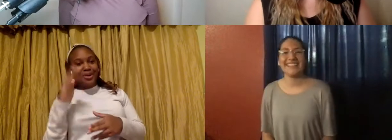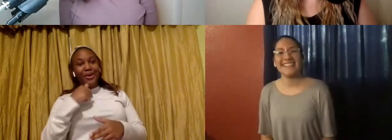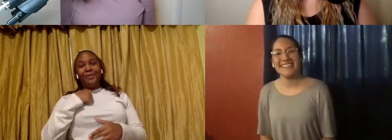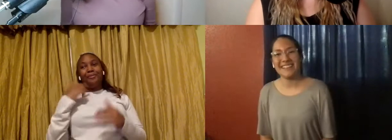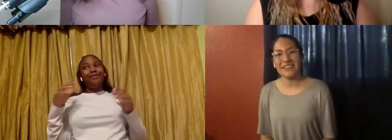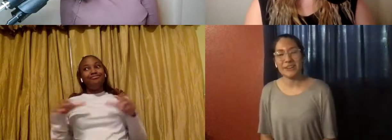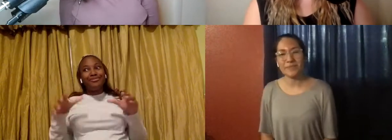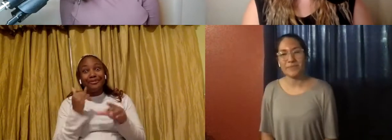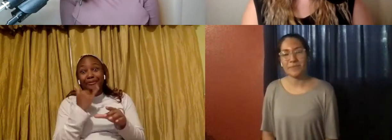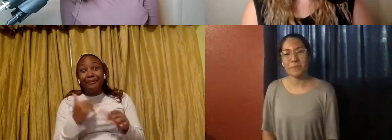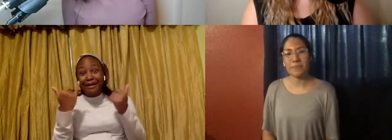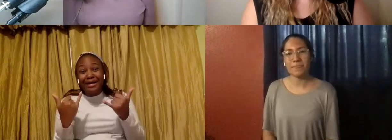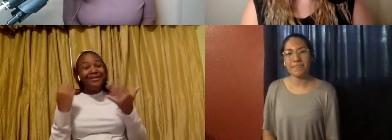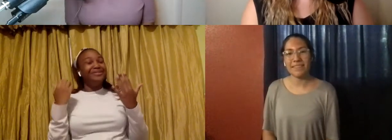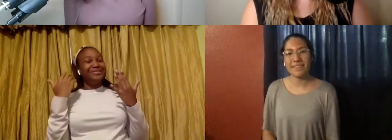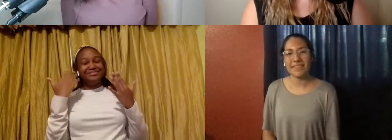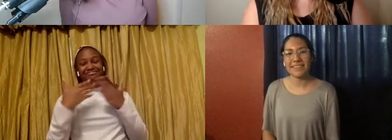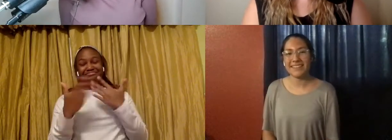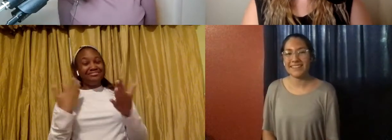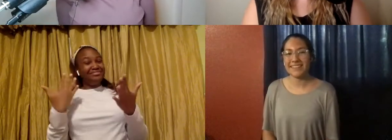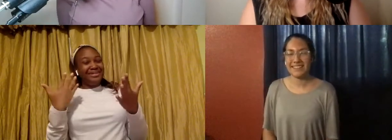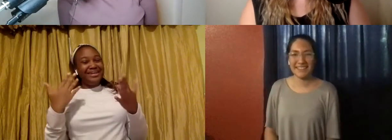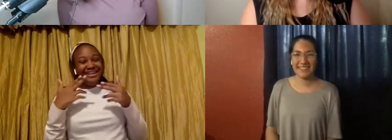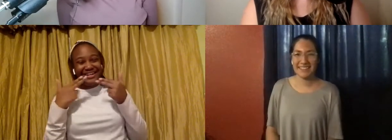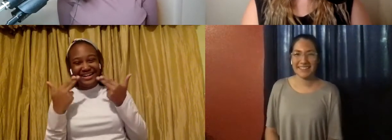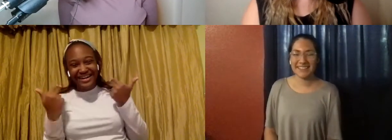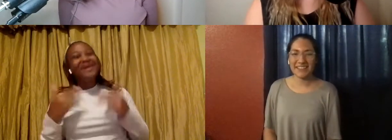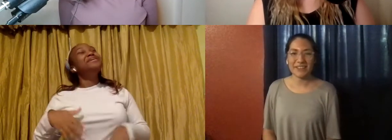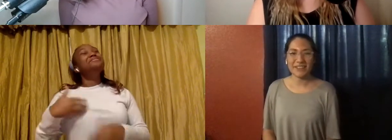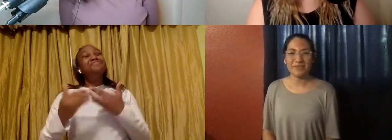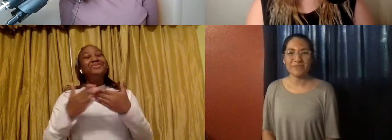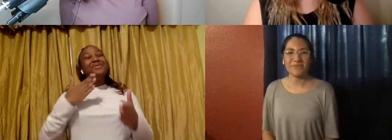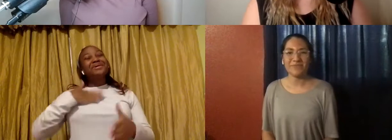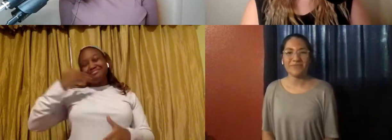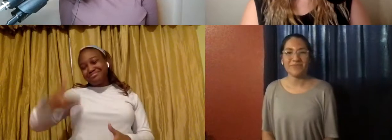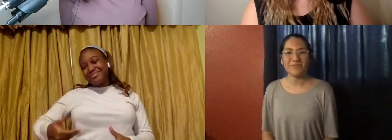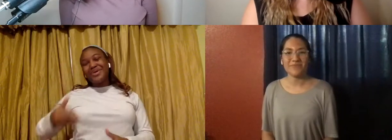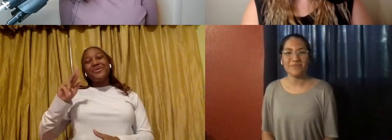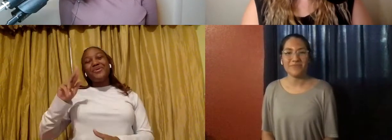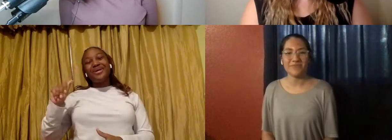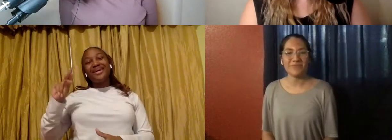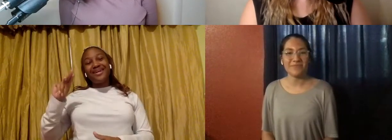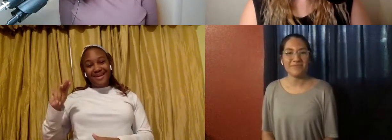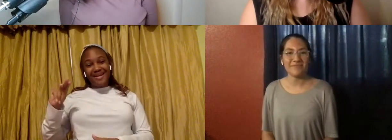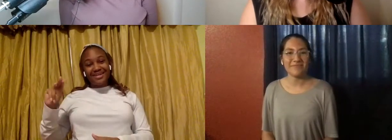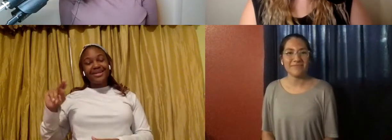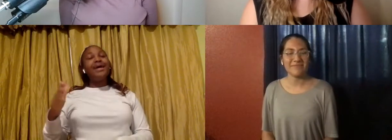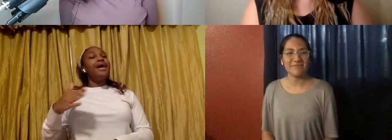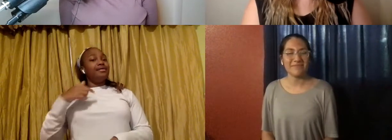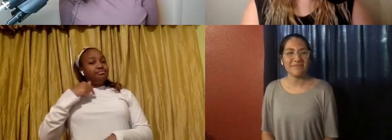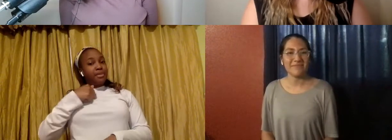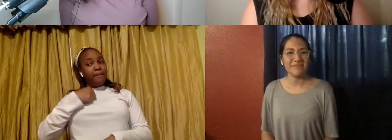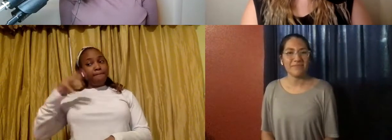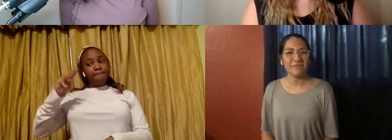Whatever. Okay. Anyways, my name is Ryann, and yeah, I'm a millennial. I'm